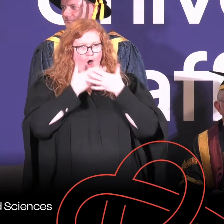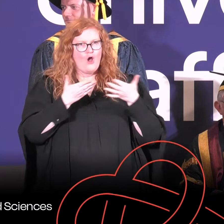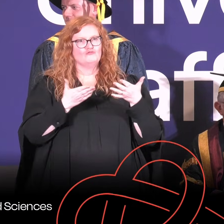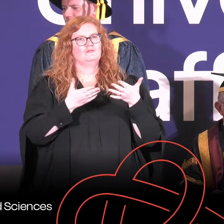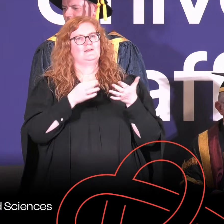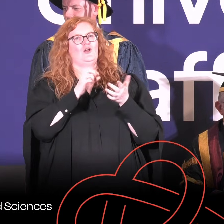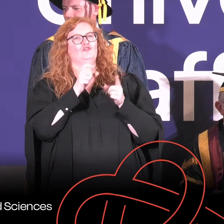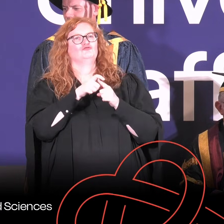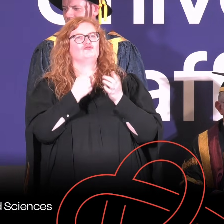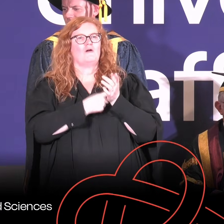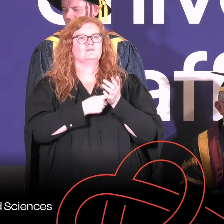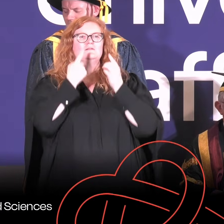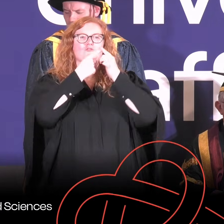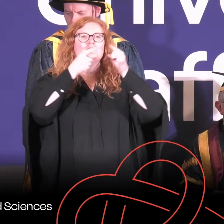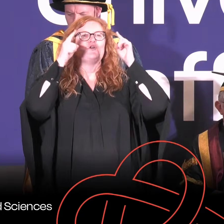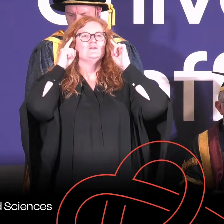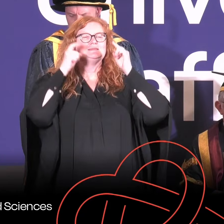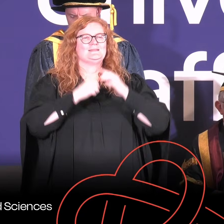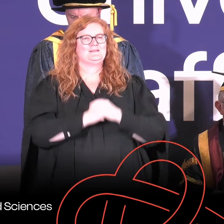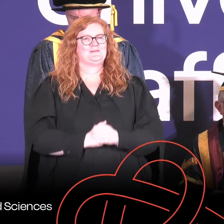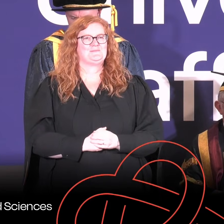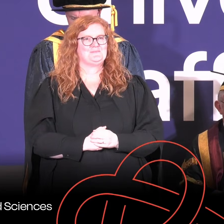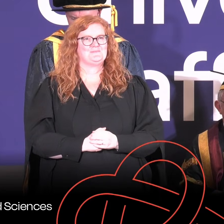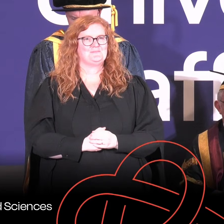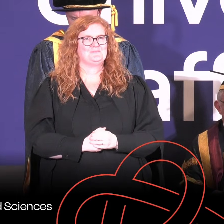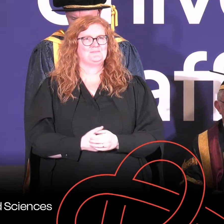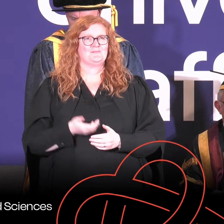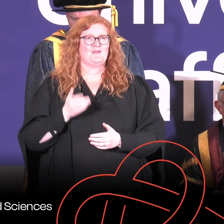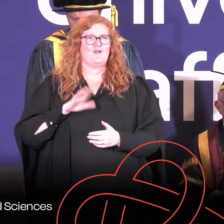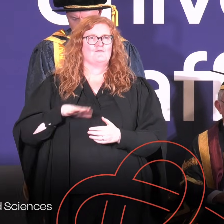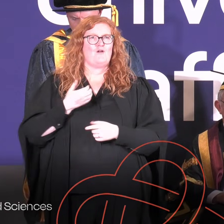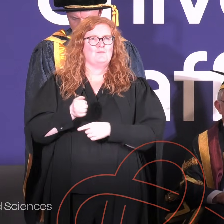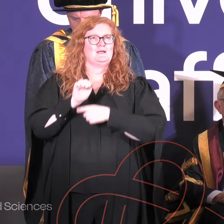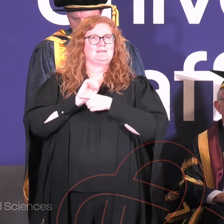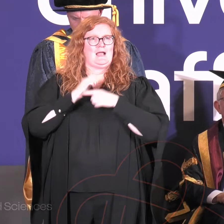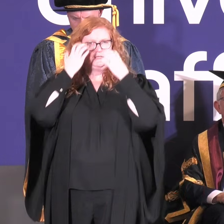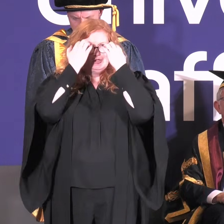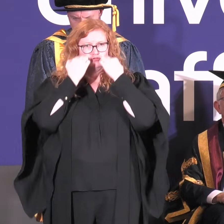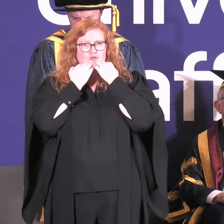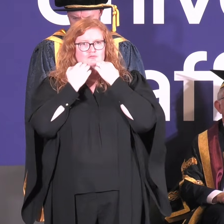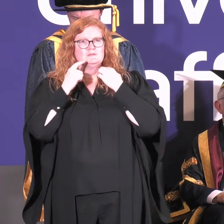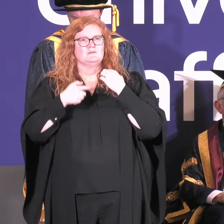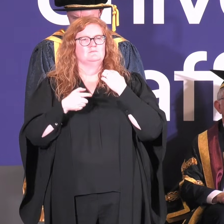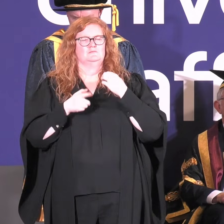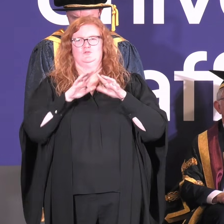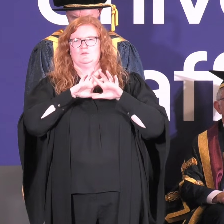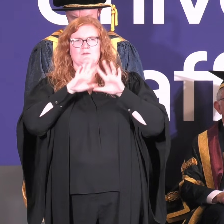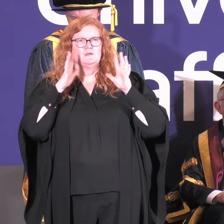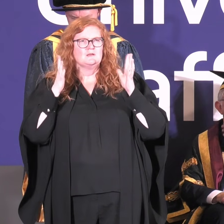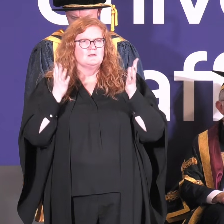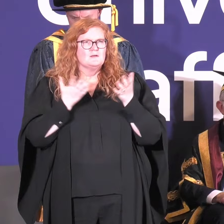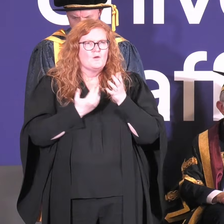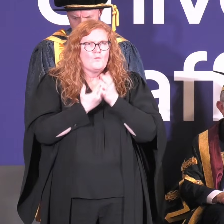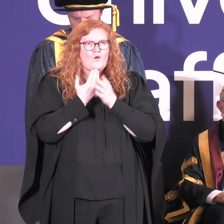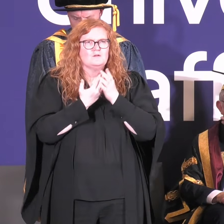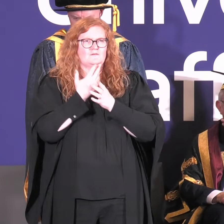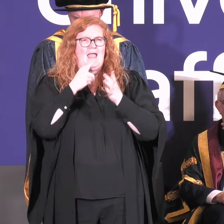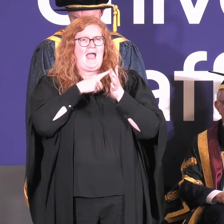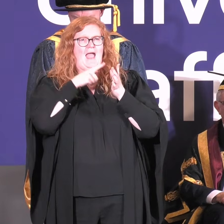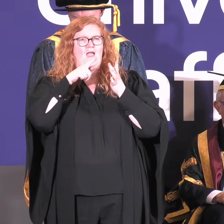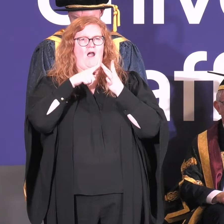of the University. From counter-terrorism to tackling the emerging world of AI-related